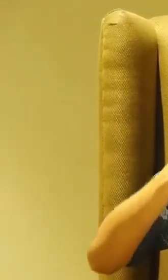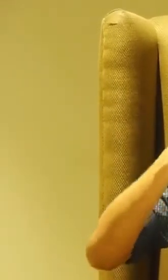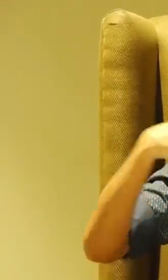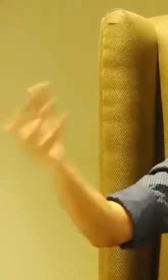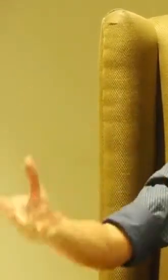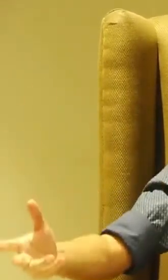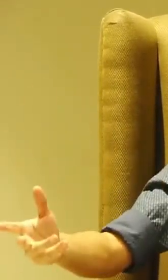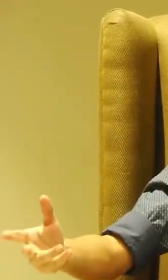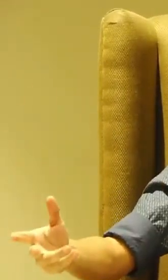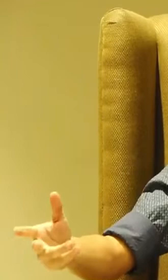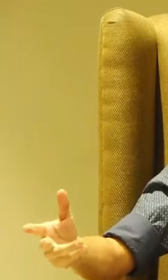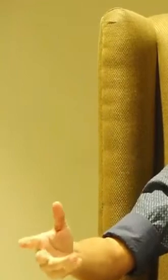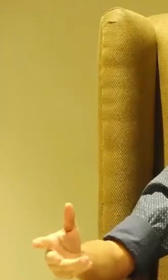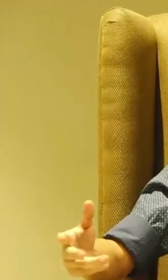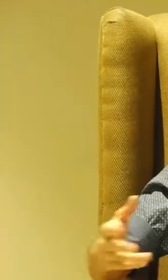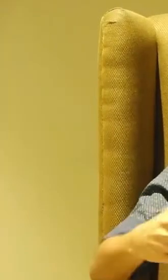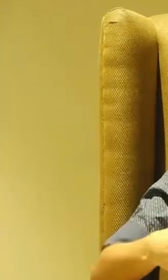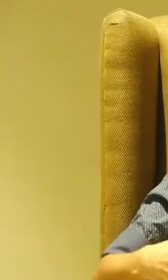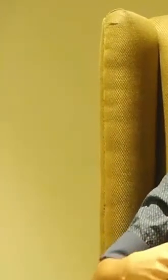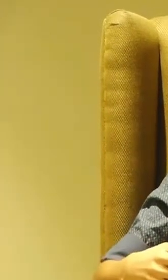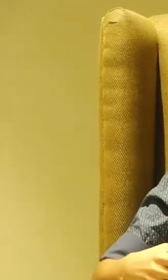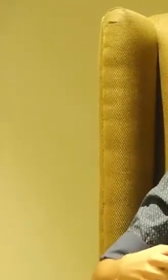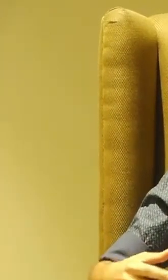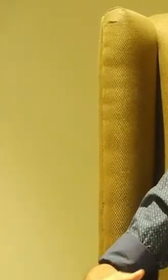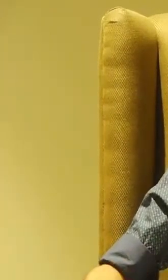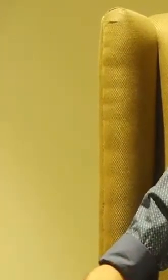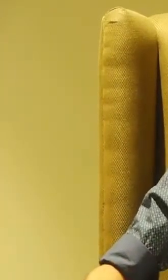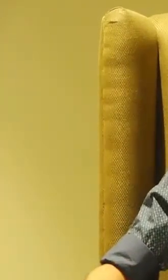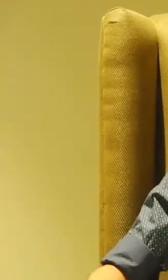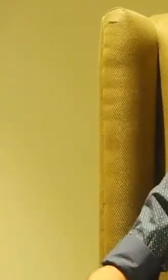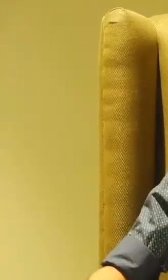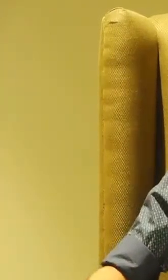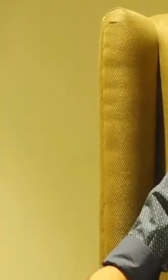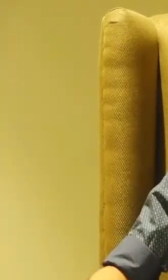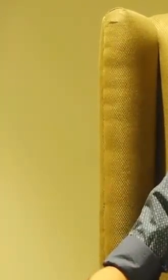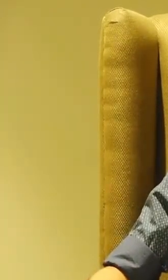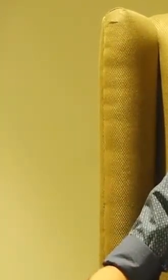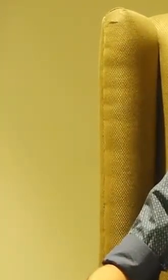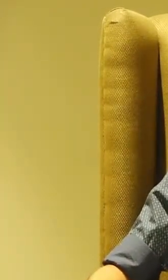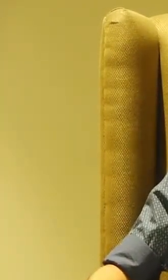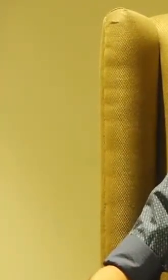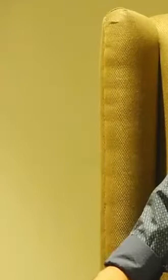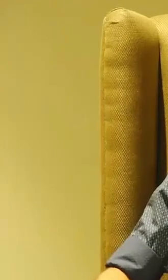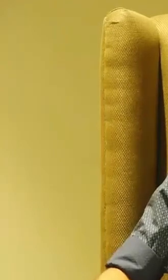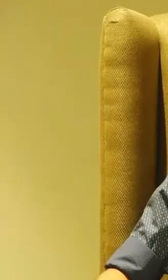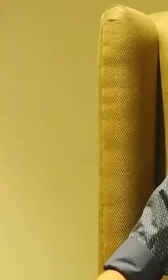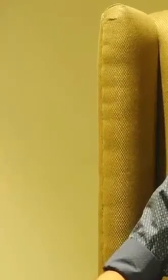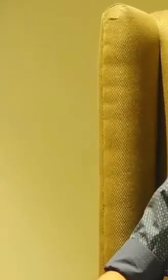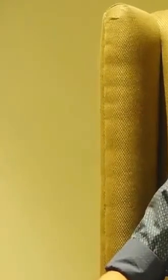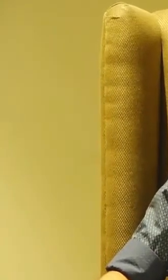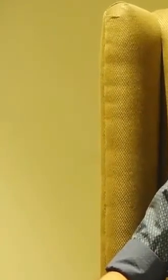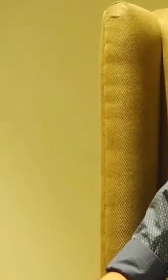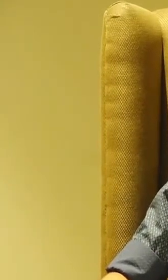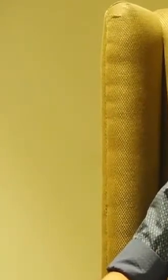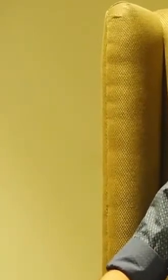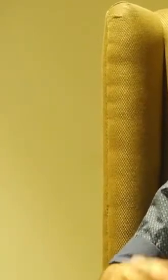how that text played out after the Constitution came into force with the way in which the stories of other provisions. I'd have Article 14